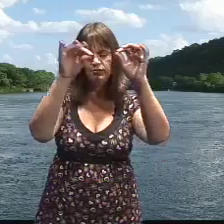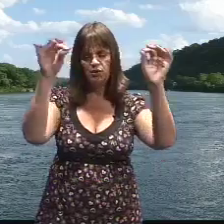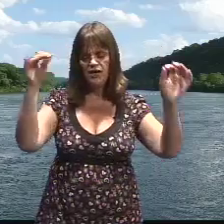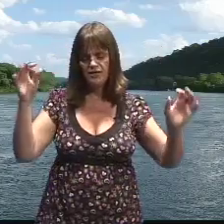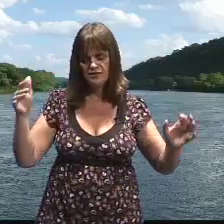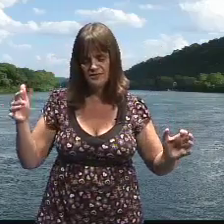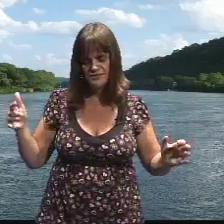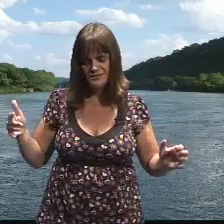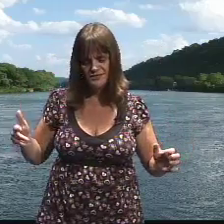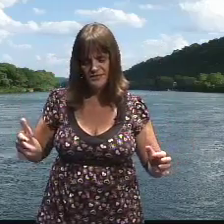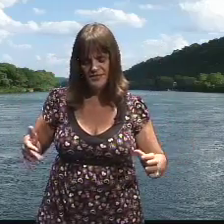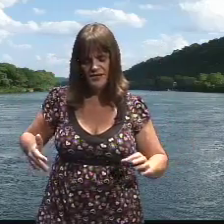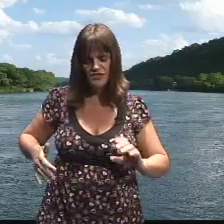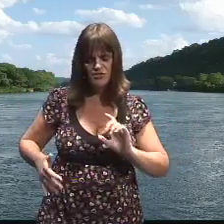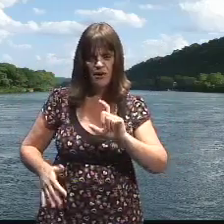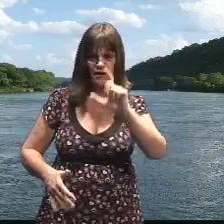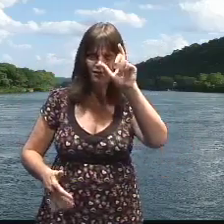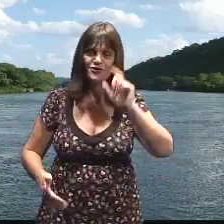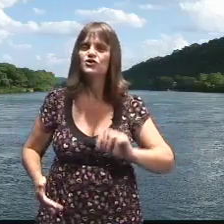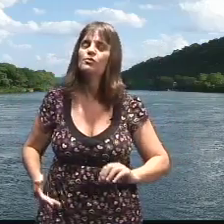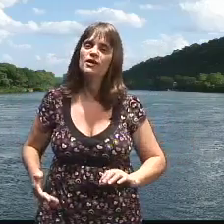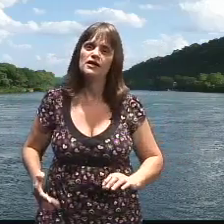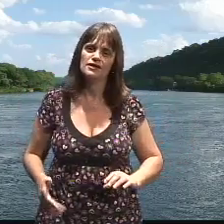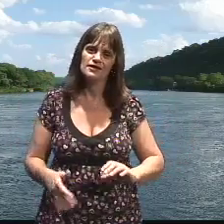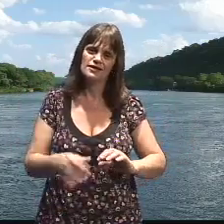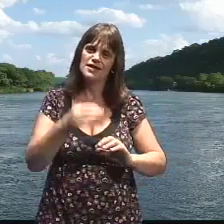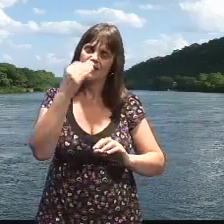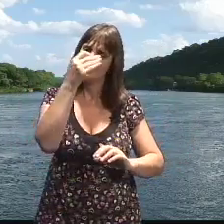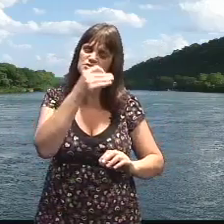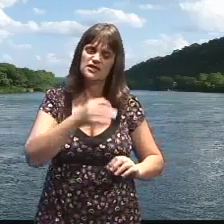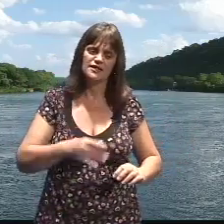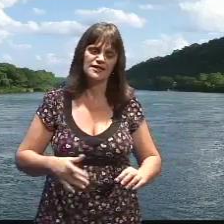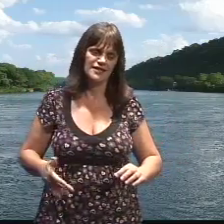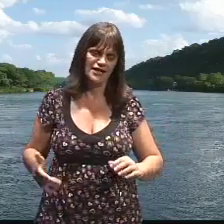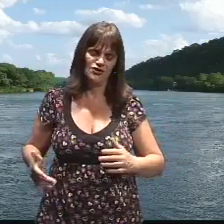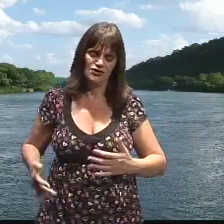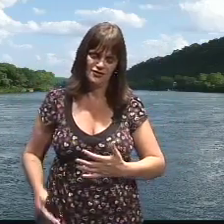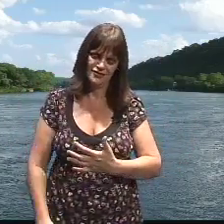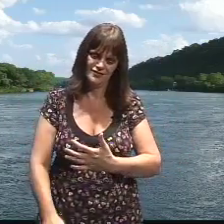paint a smile on your pig, lipstick and all.